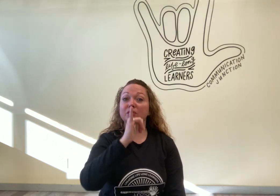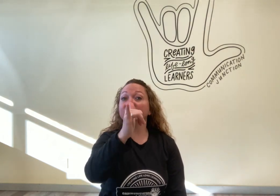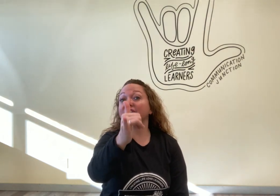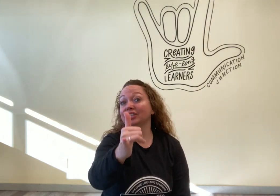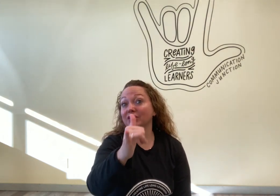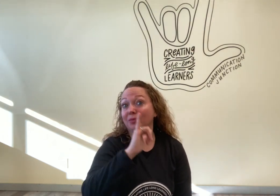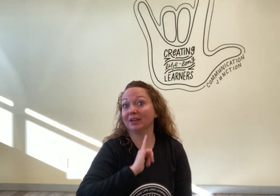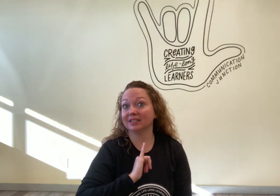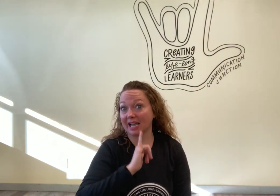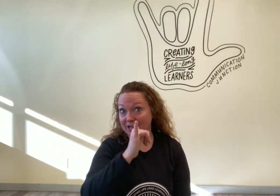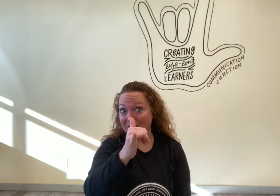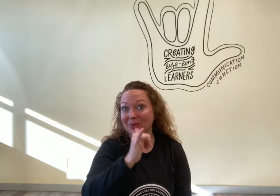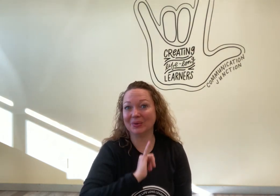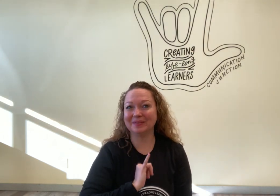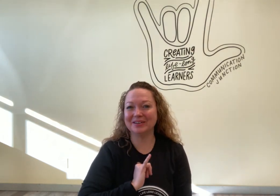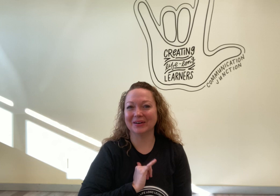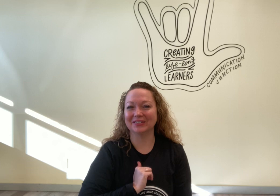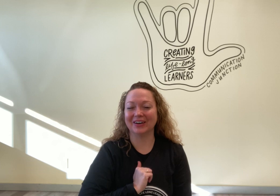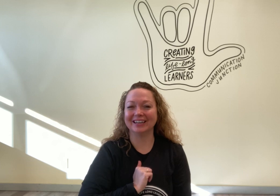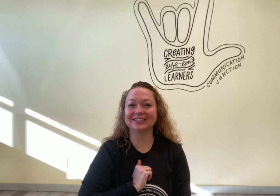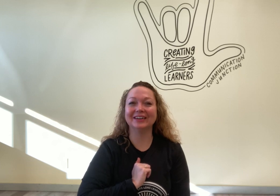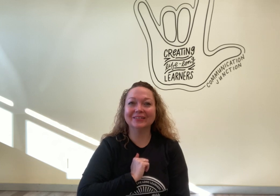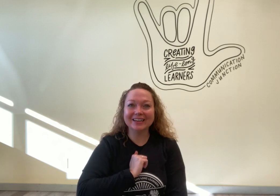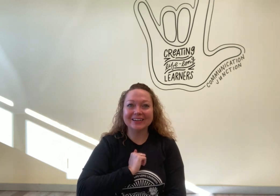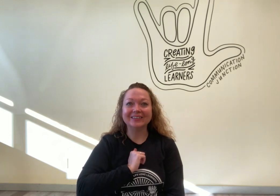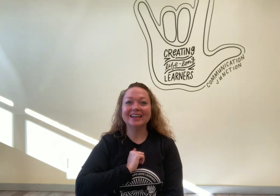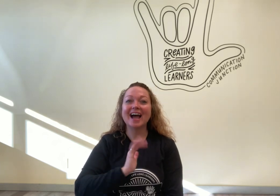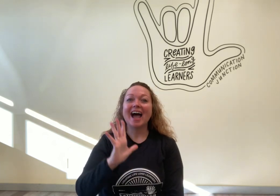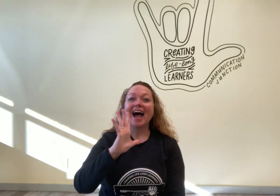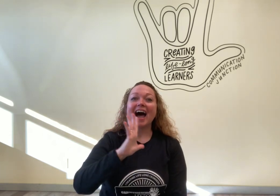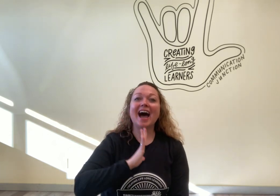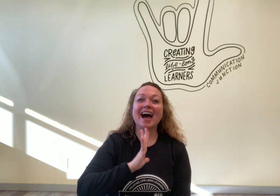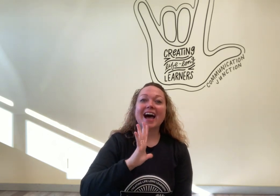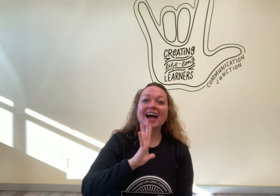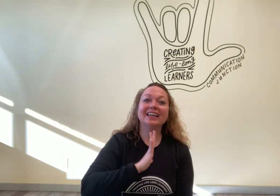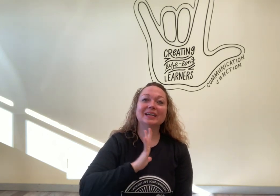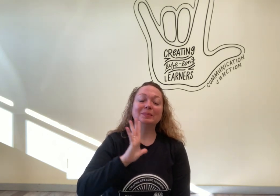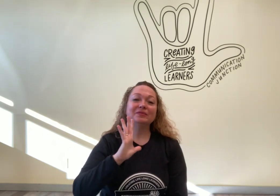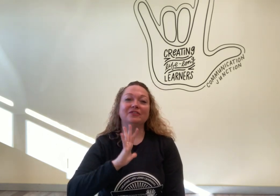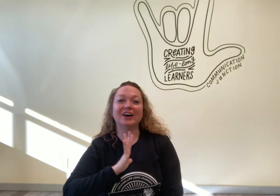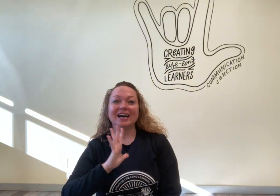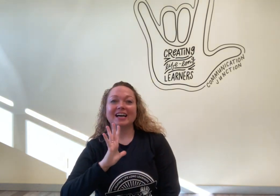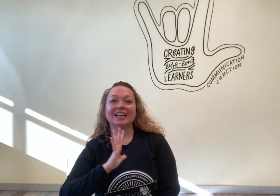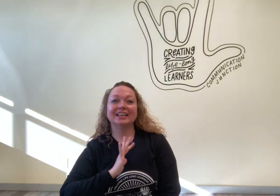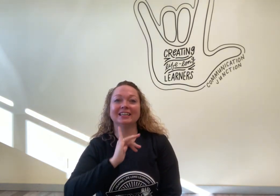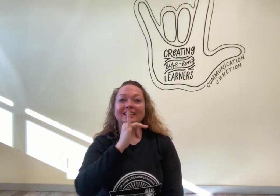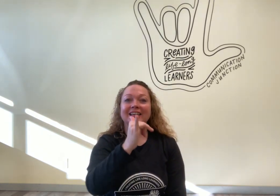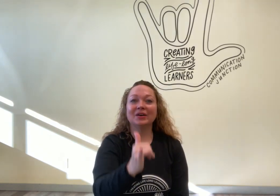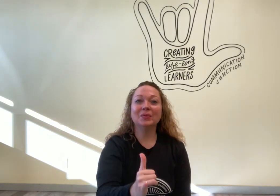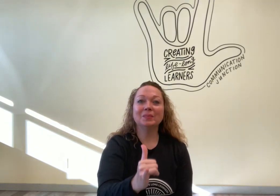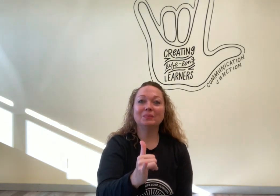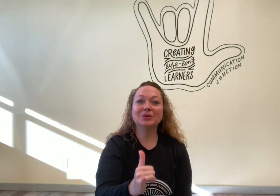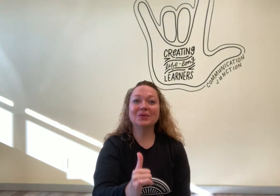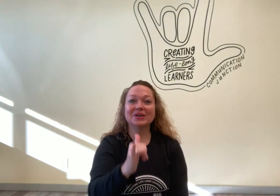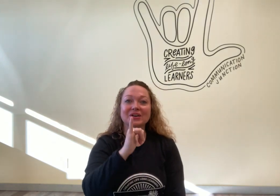to you because I do hope you are fine. So here we go. I am fine and I hope you are